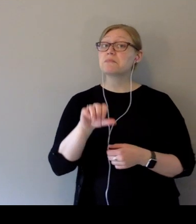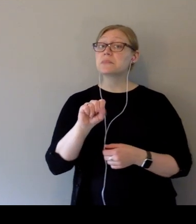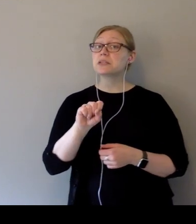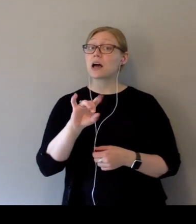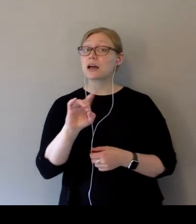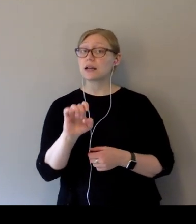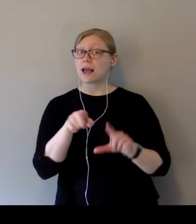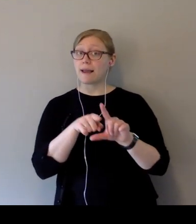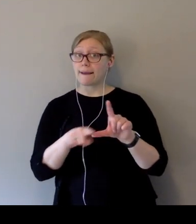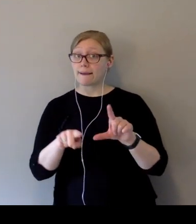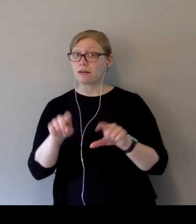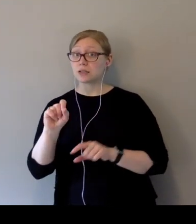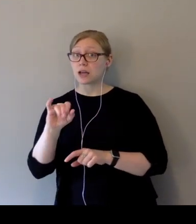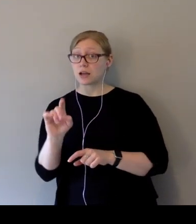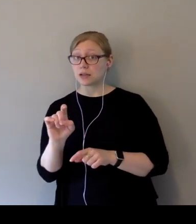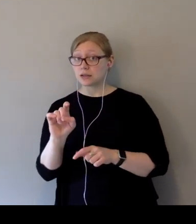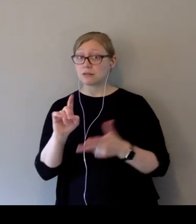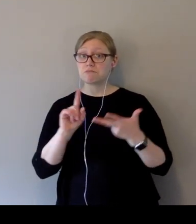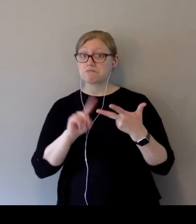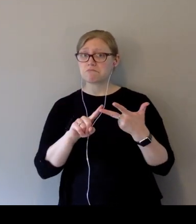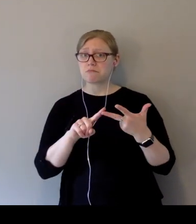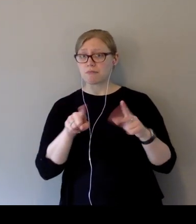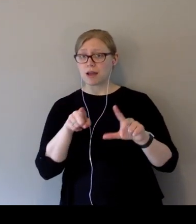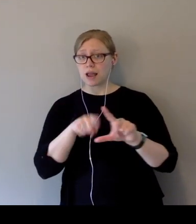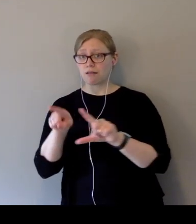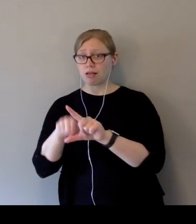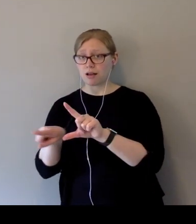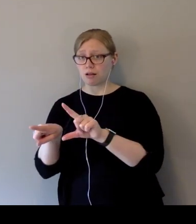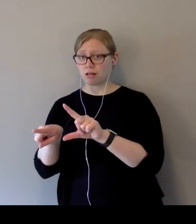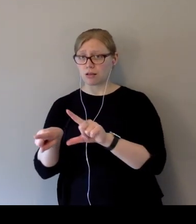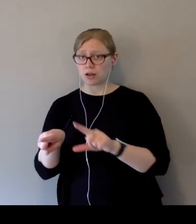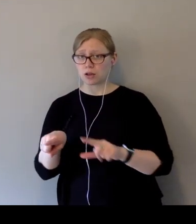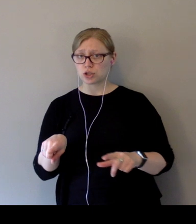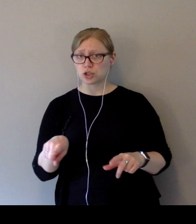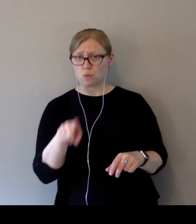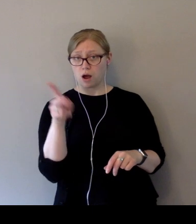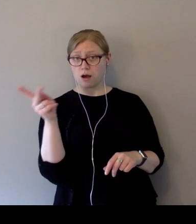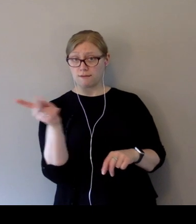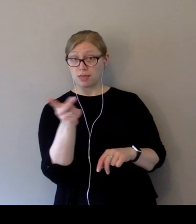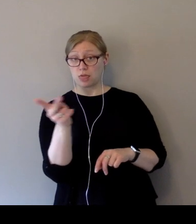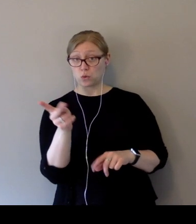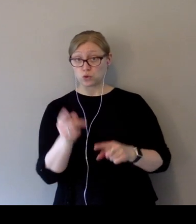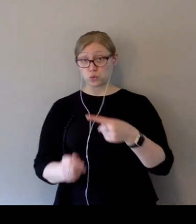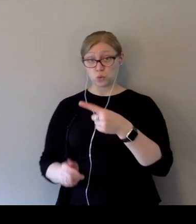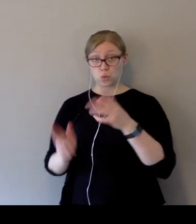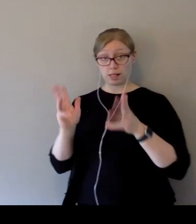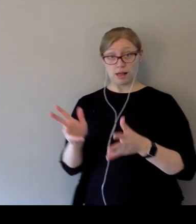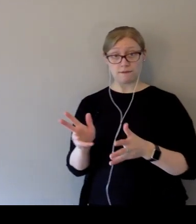one is angle, angle. So of these two, which would be the better choice?